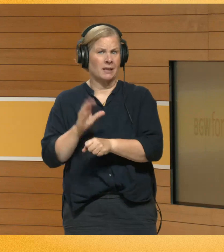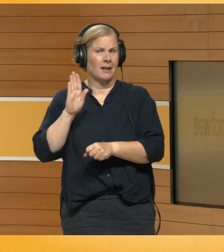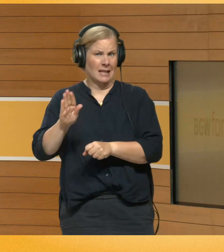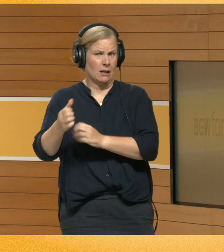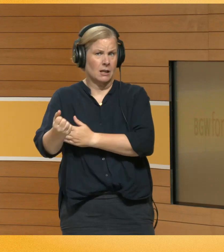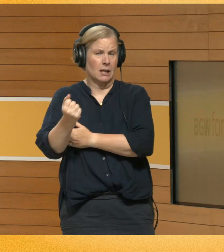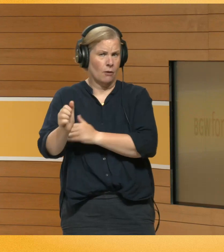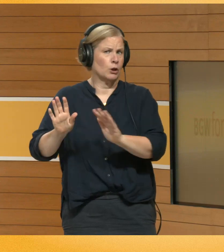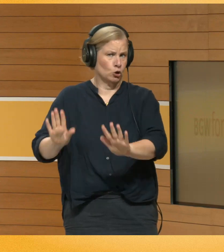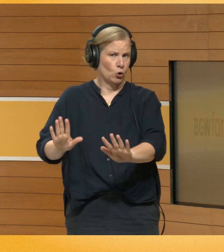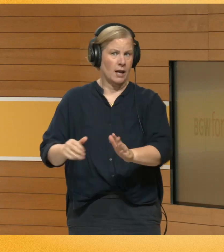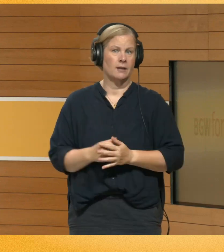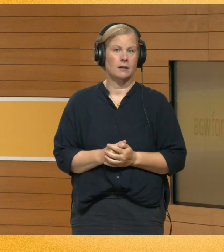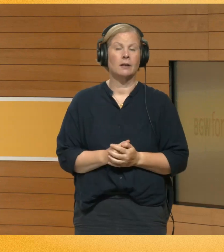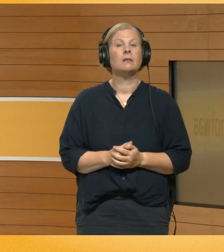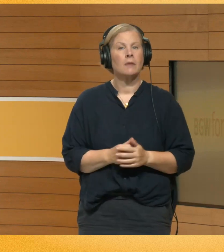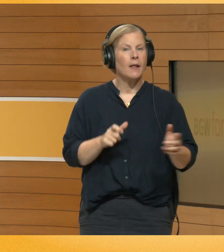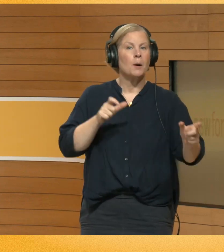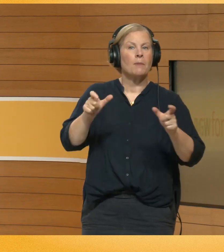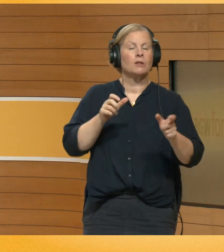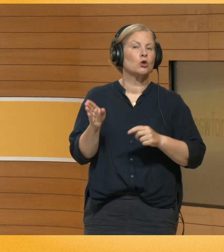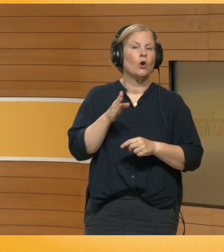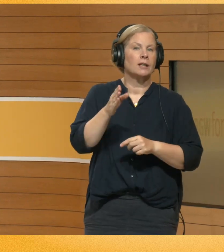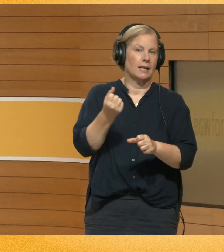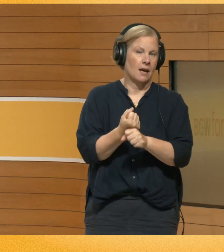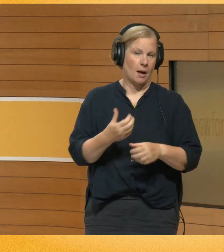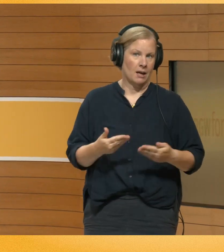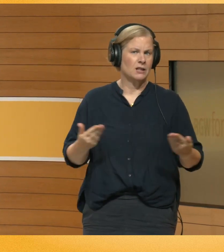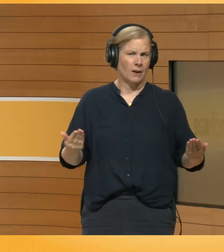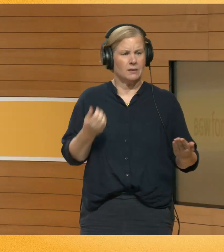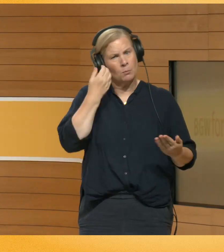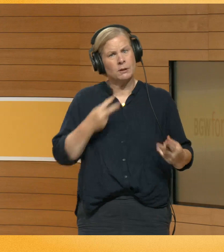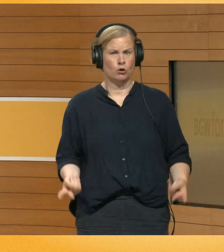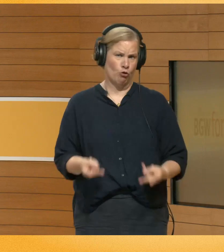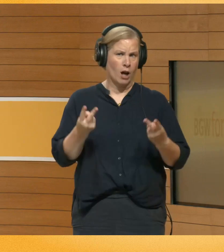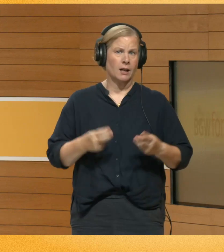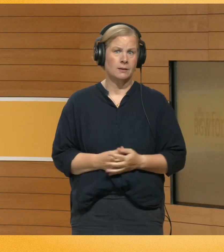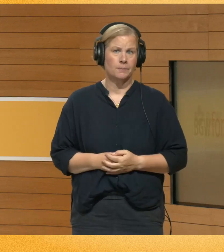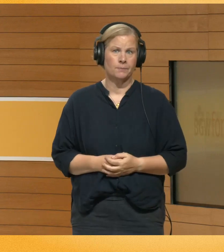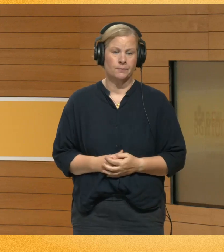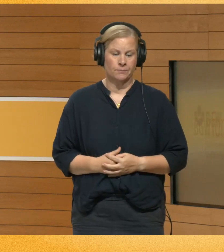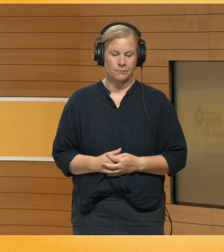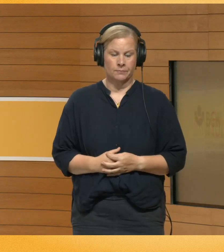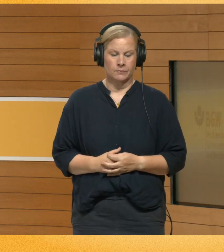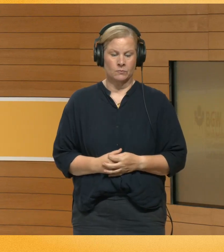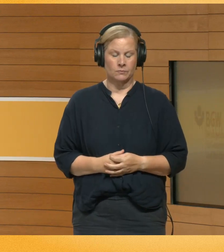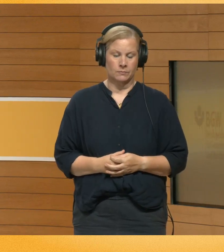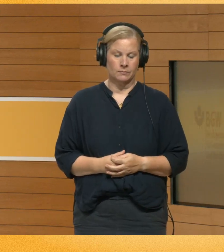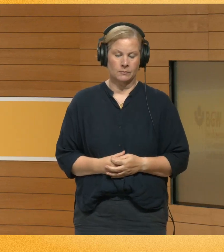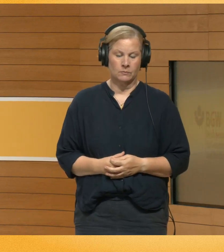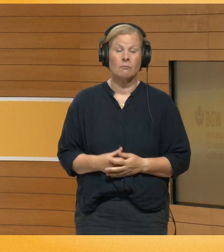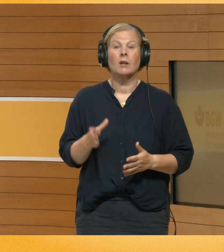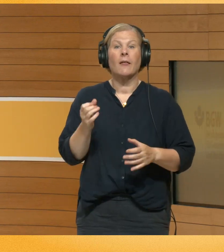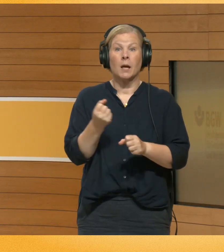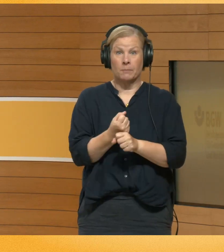spare your healthcare workers' resources. So you promote a resource-oriented